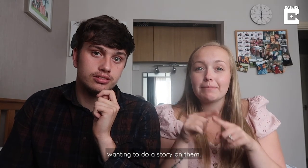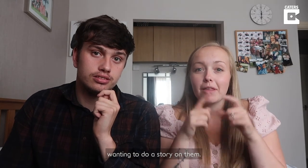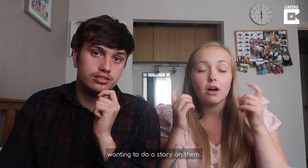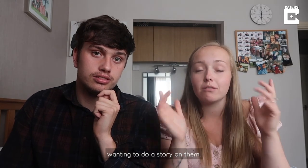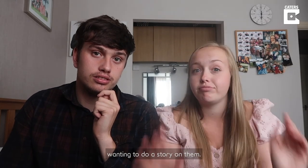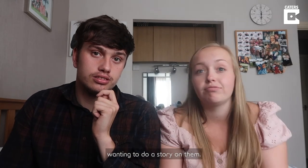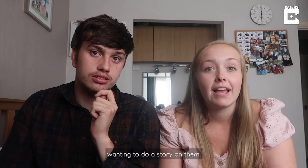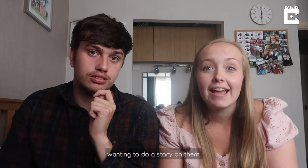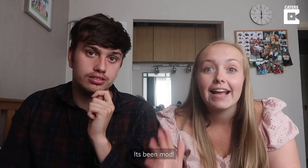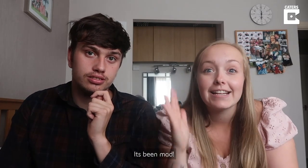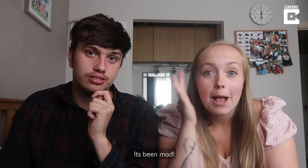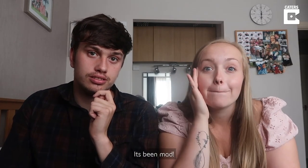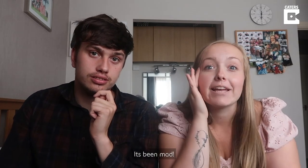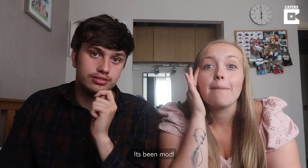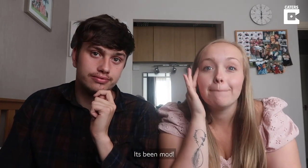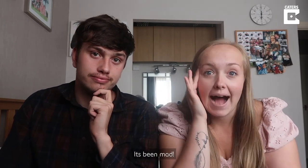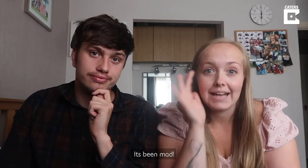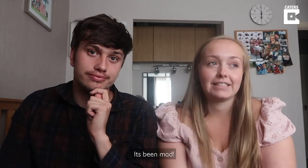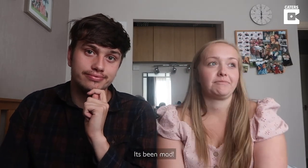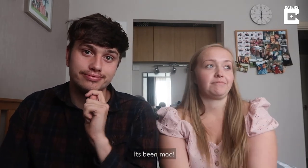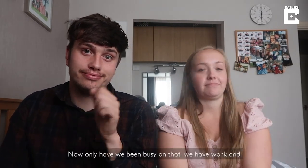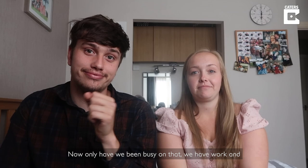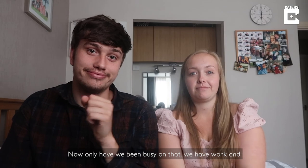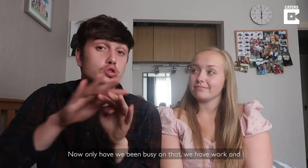about it's been mad.